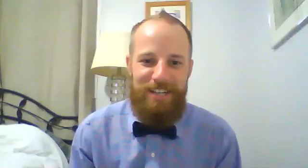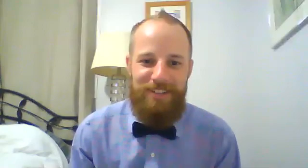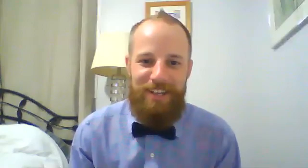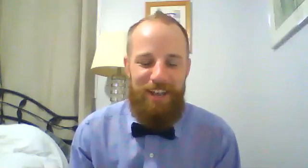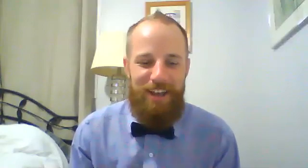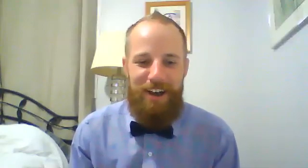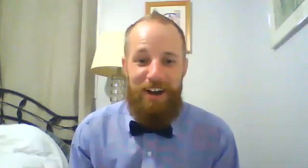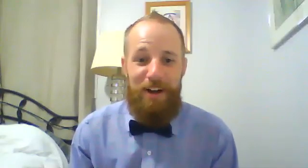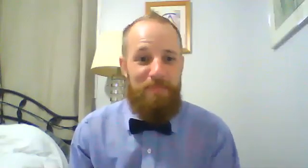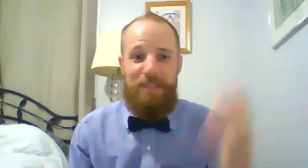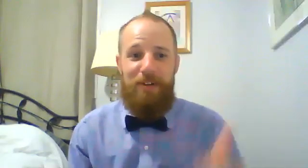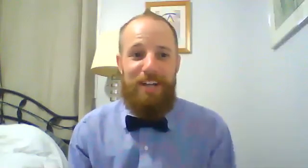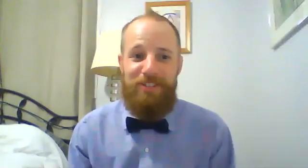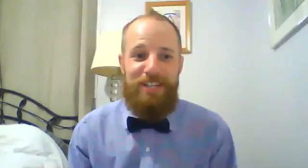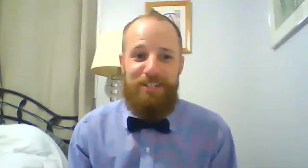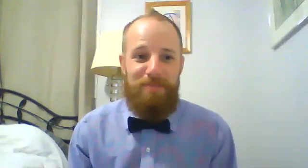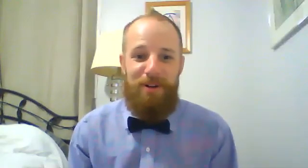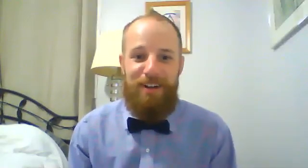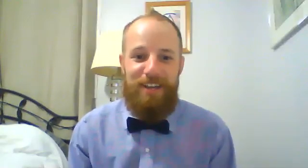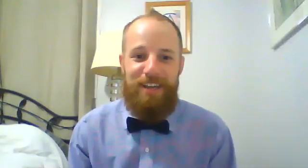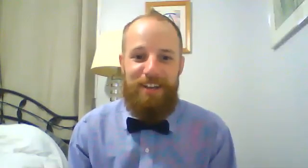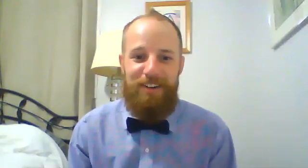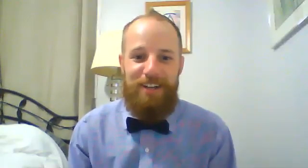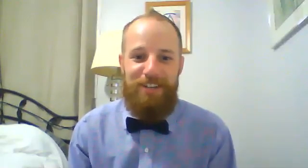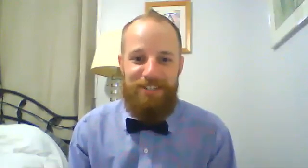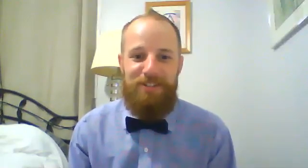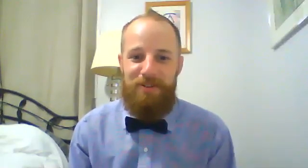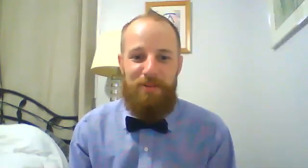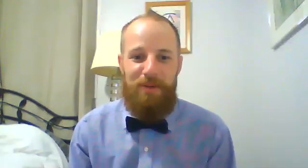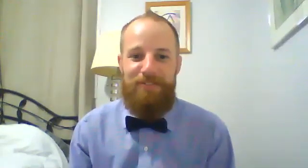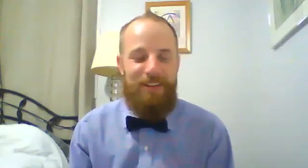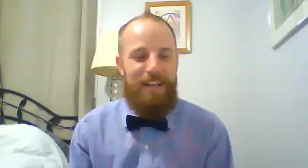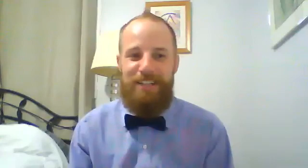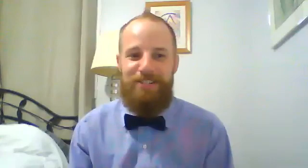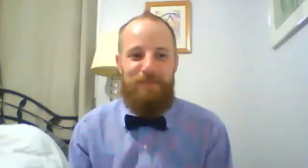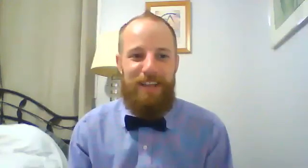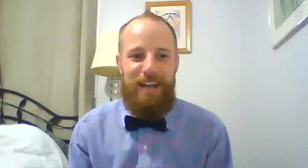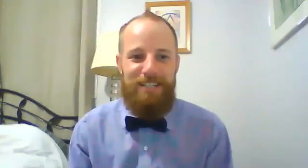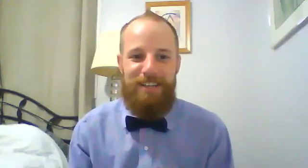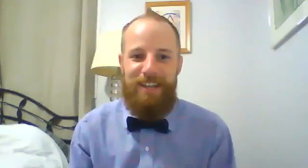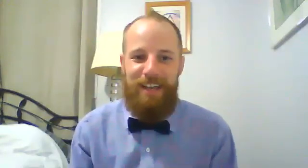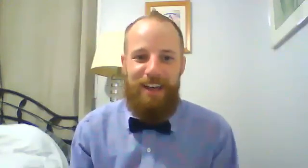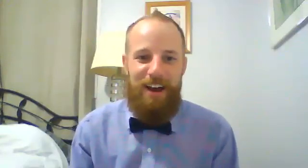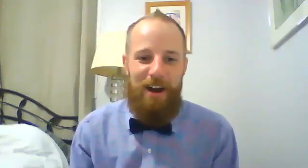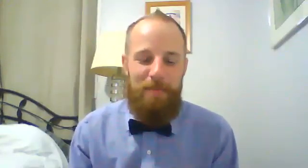excellent. Congratulations, bro. Congratulations to you and your wife. It's just fantastic.